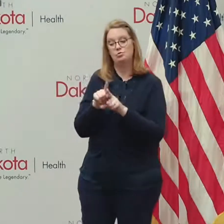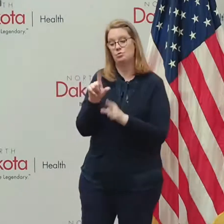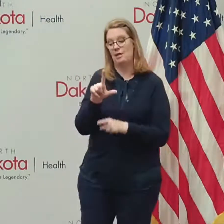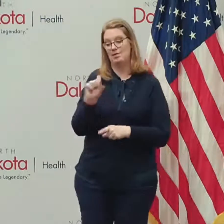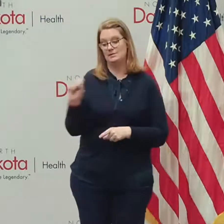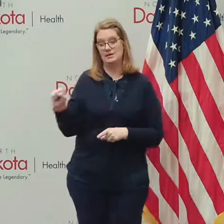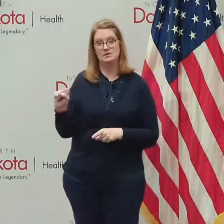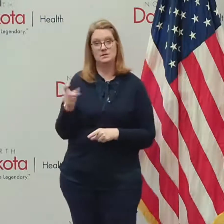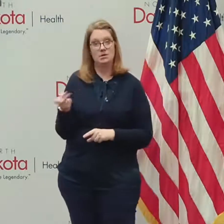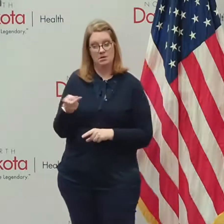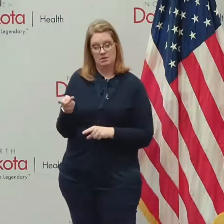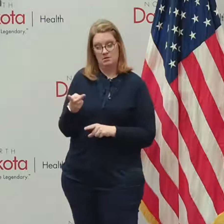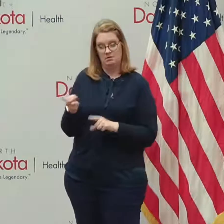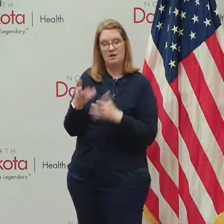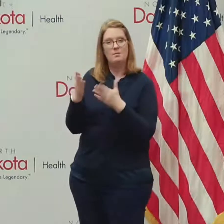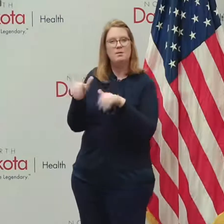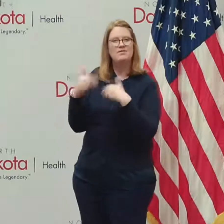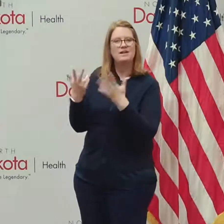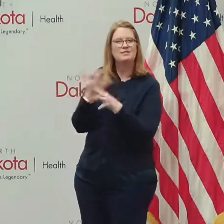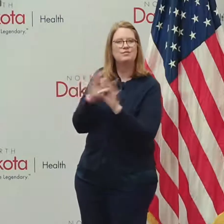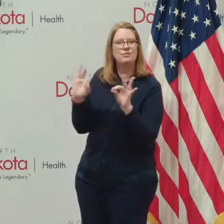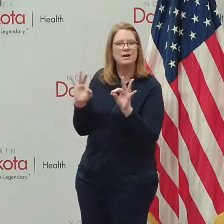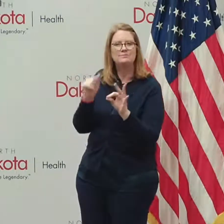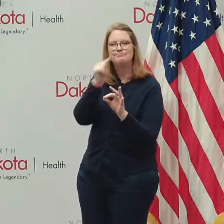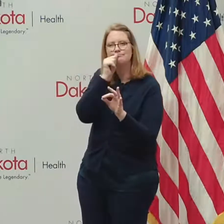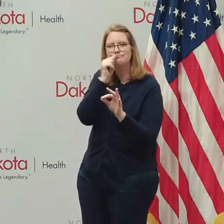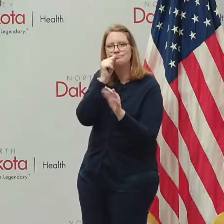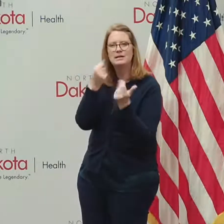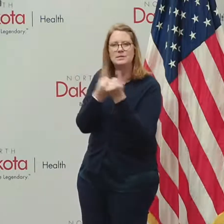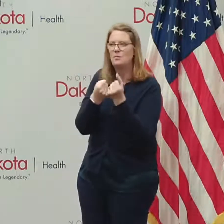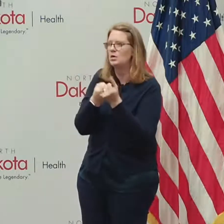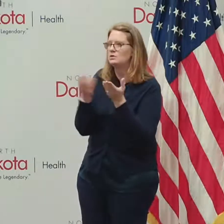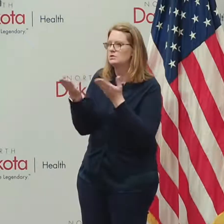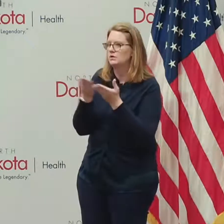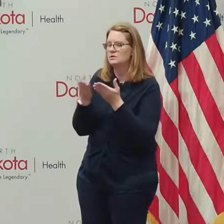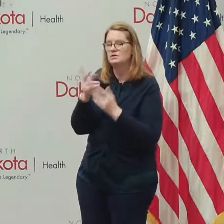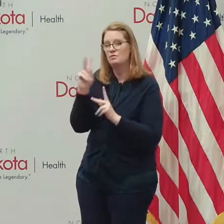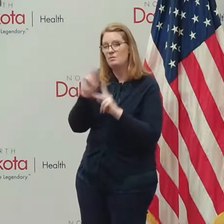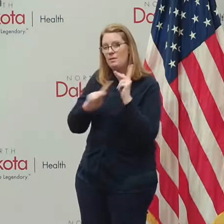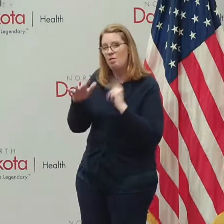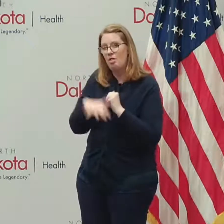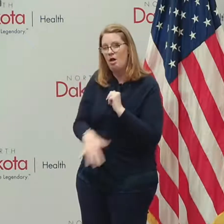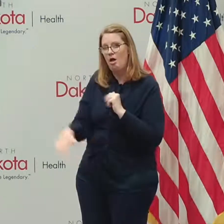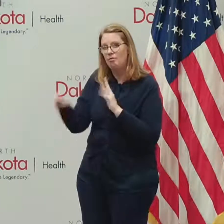Services that provides free and anonymous support services to individuals throughout the state.